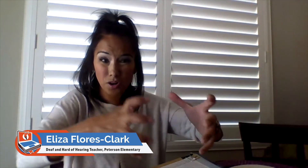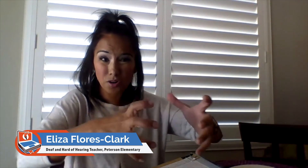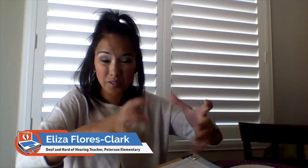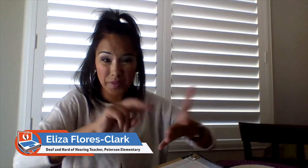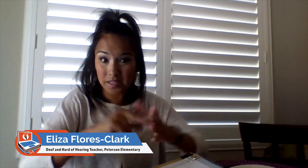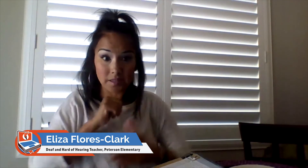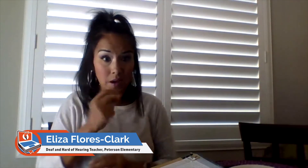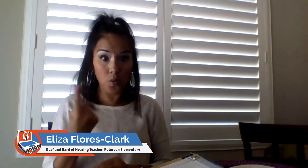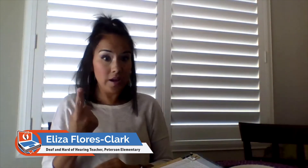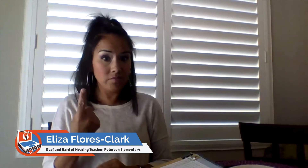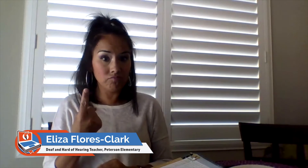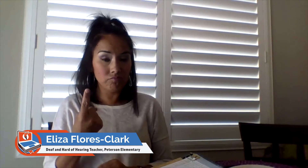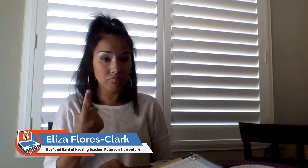herds means not one,